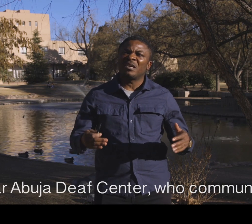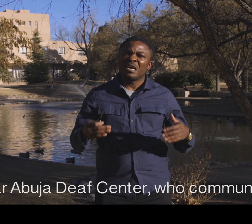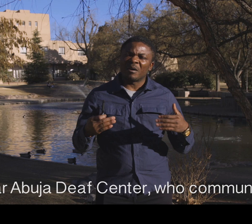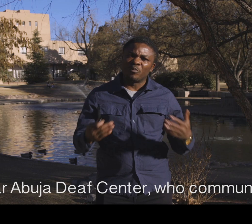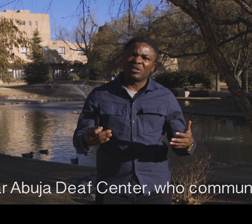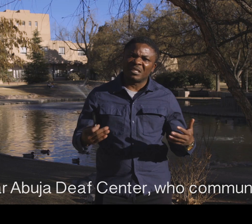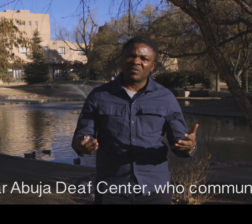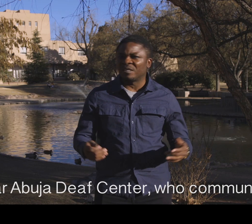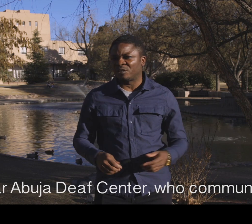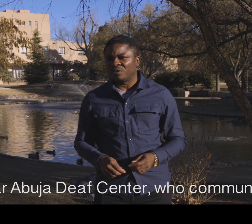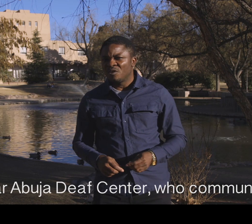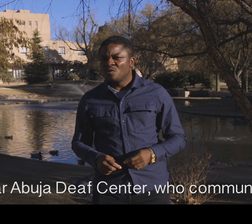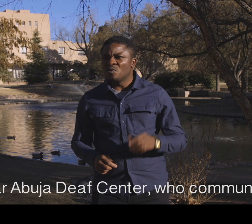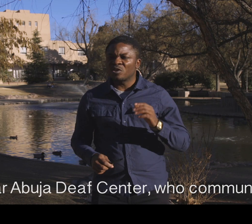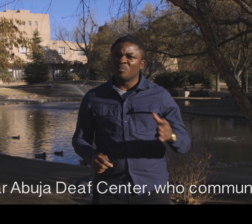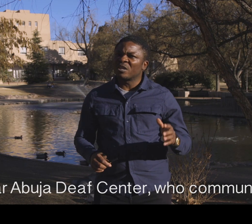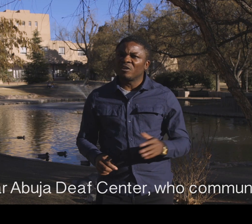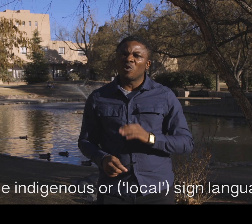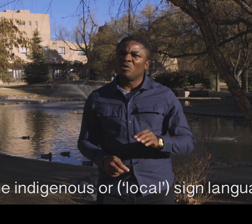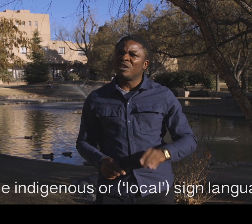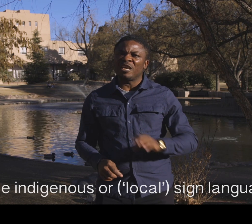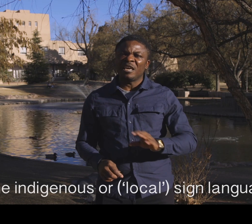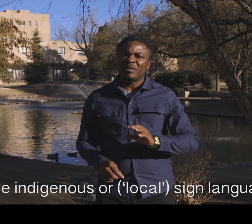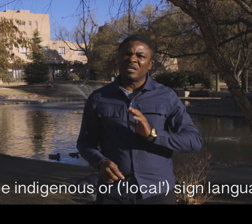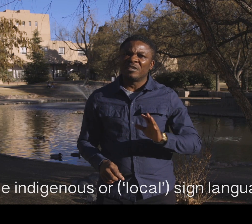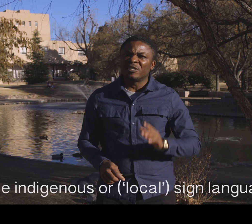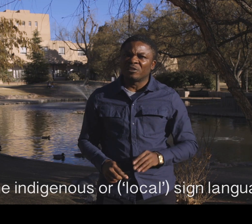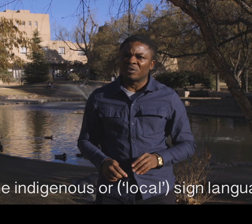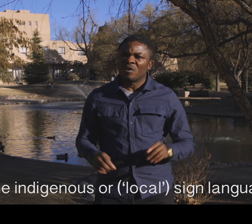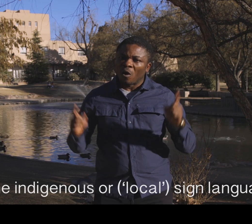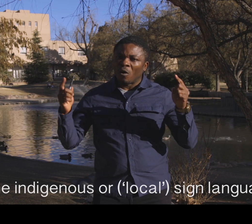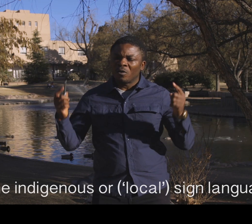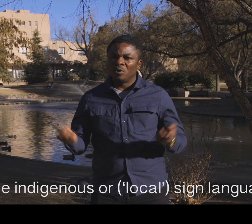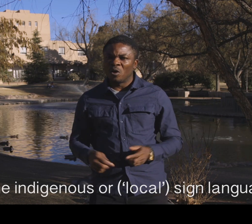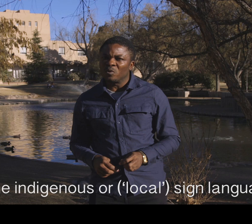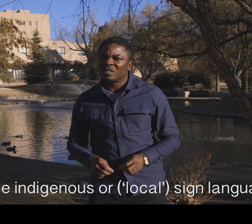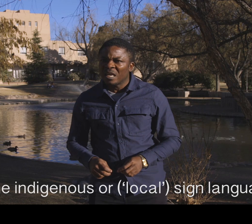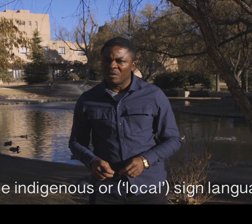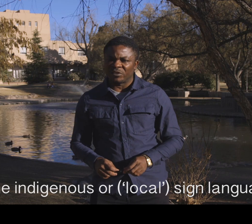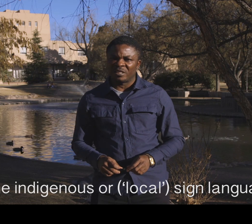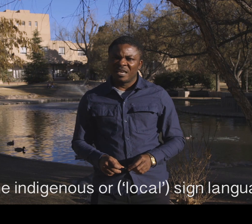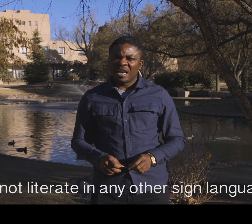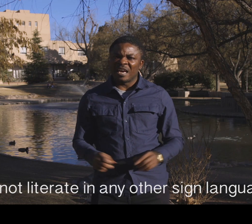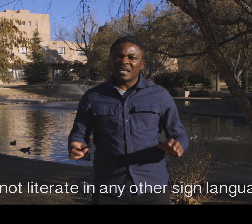Abuja Deaf Center who communicate only in the indigenous or local sign language and